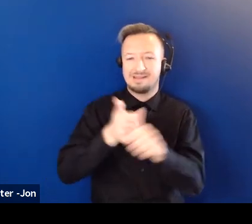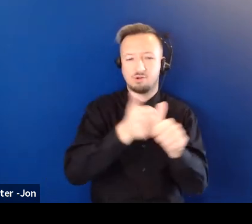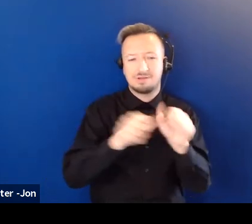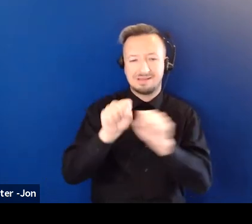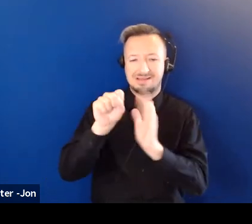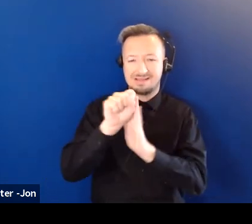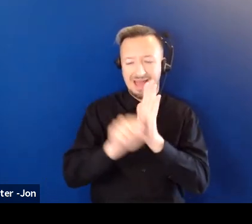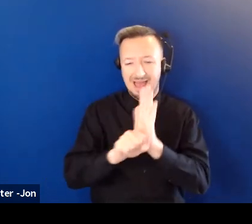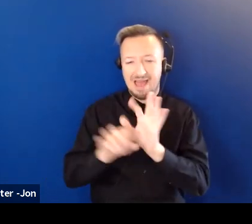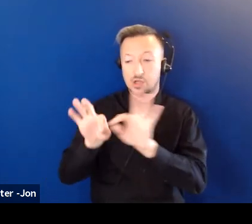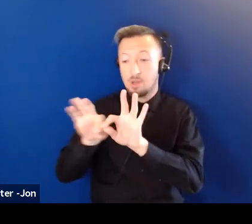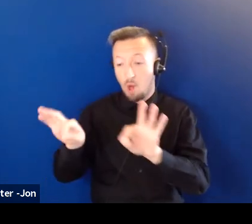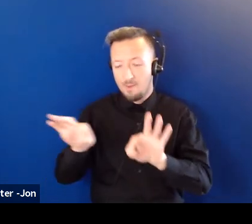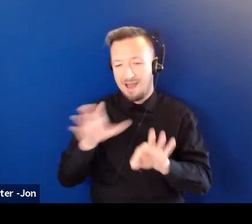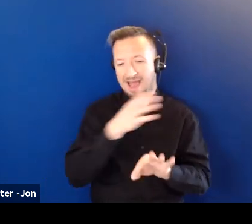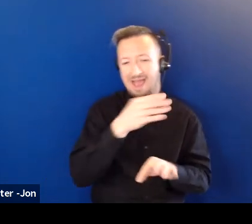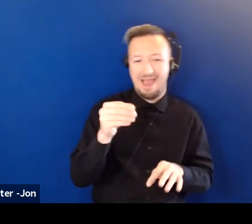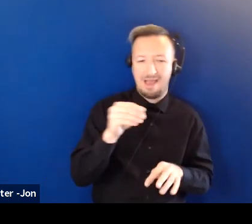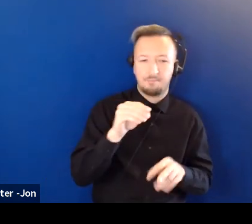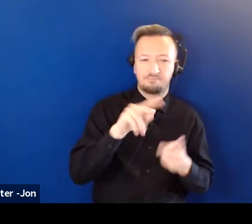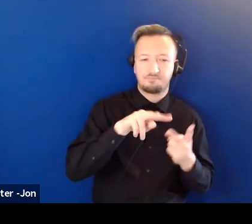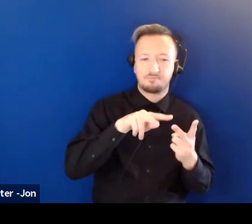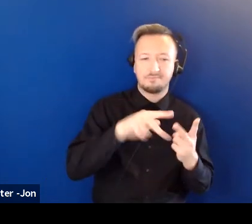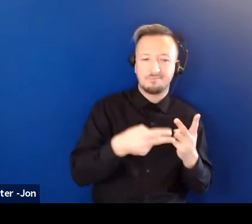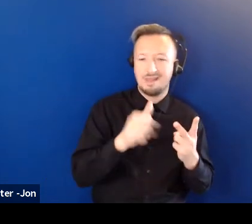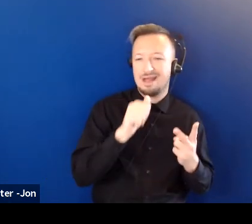alternative diplomas look like. It's very,